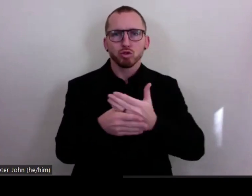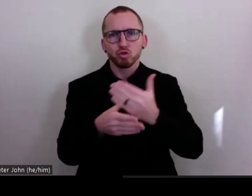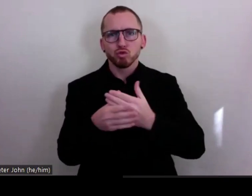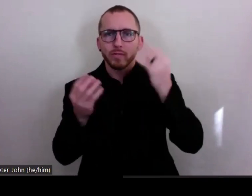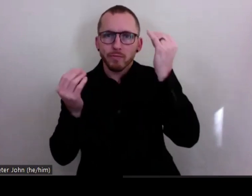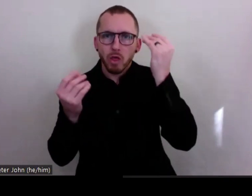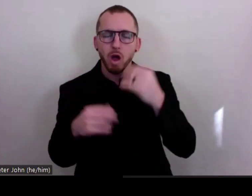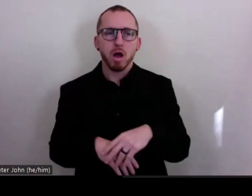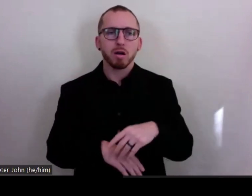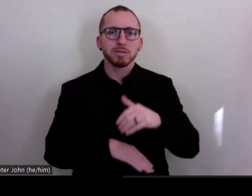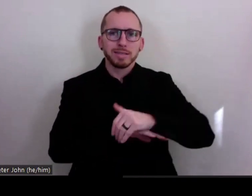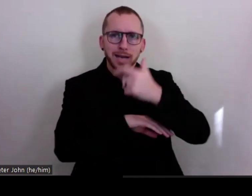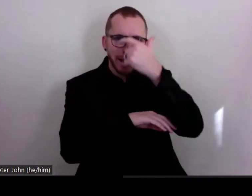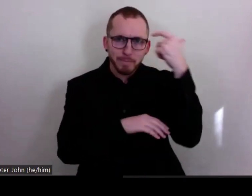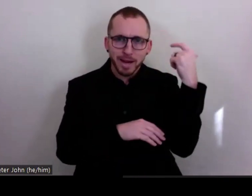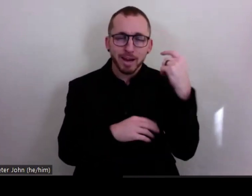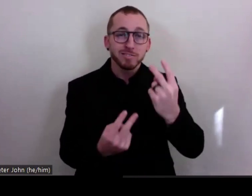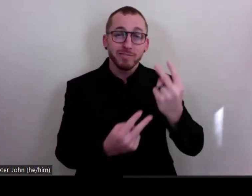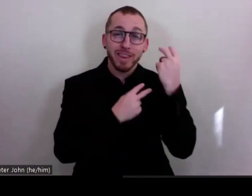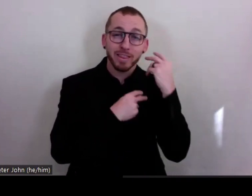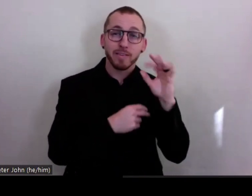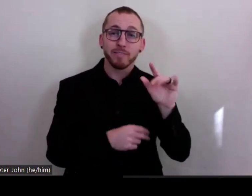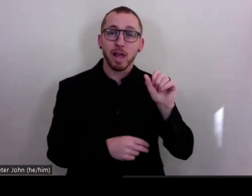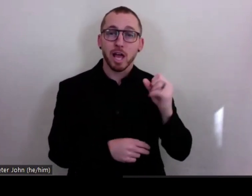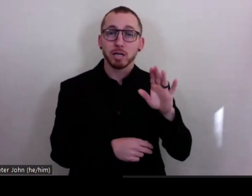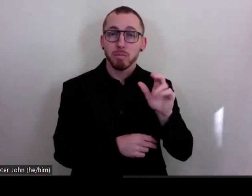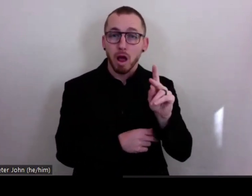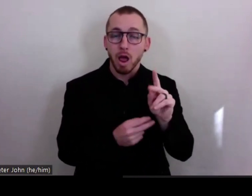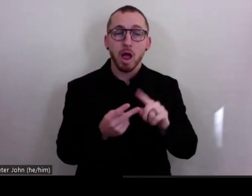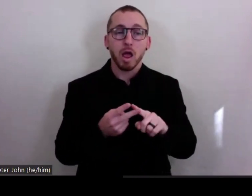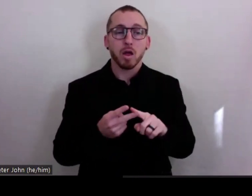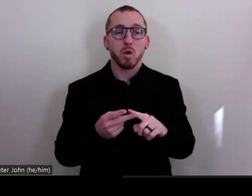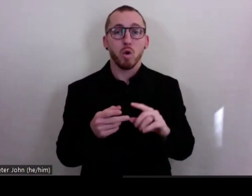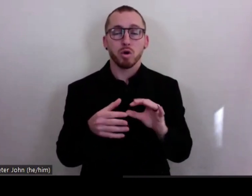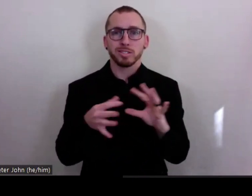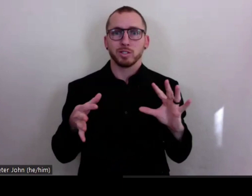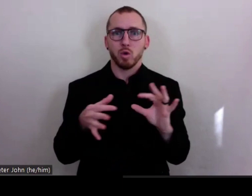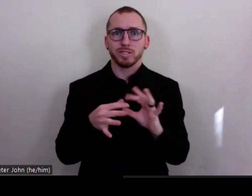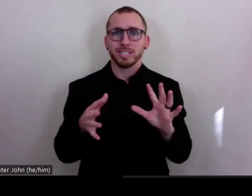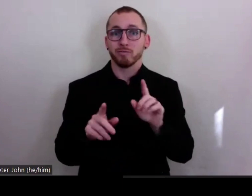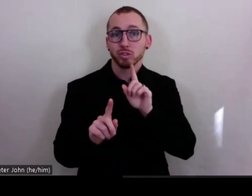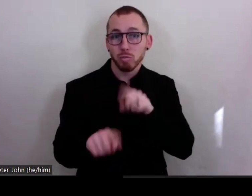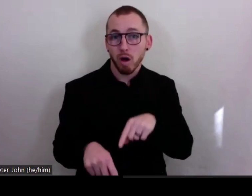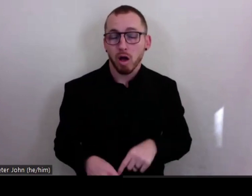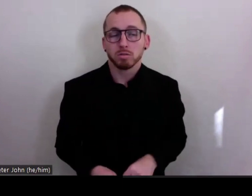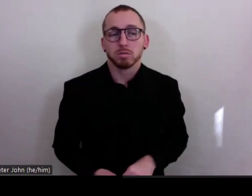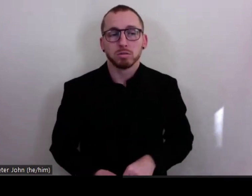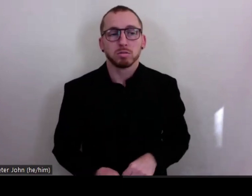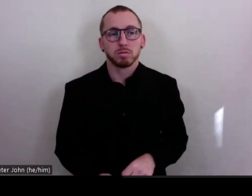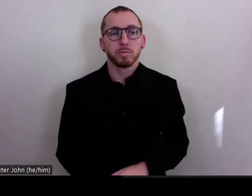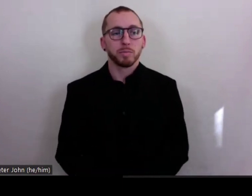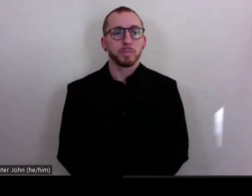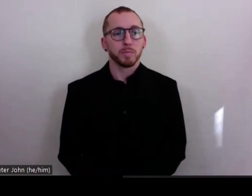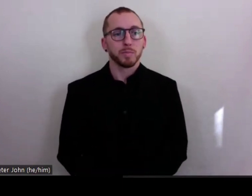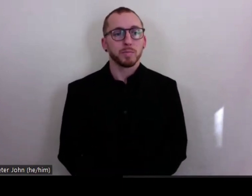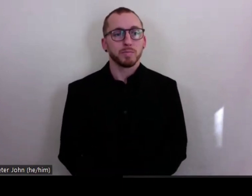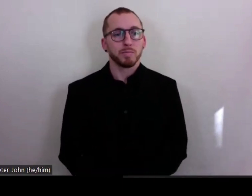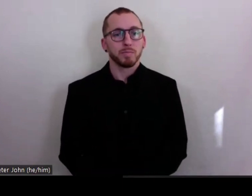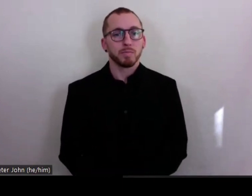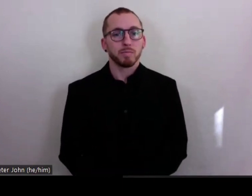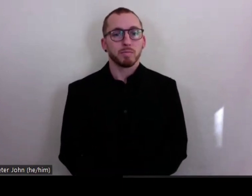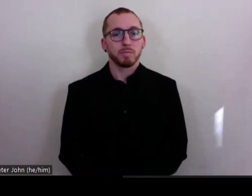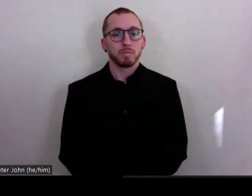nightmares, flashbacks, dissociative responses. We may have absolute loss